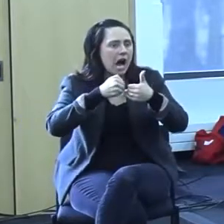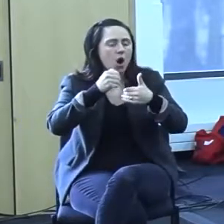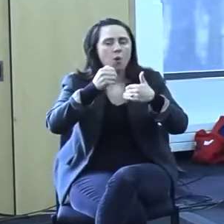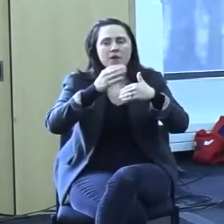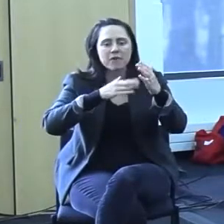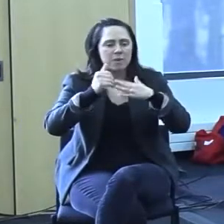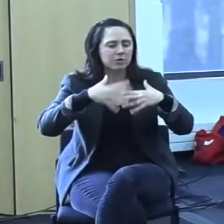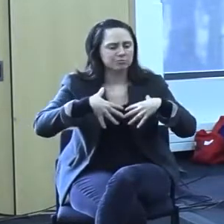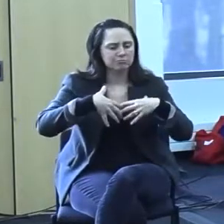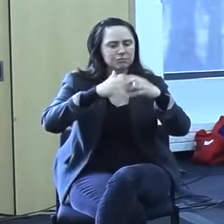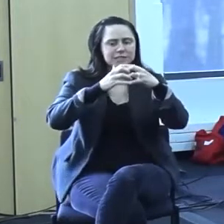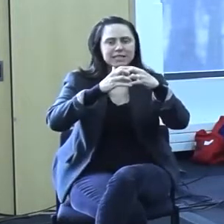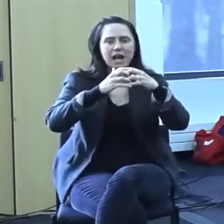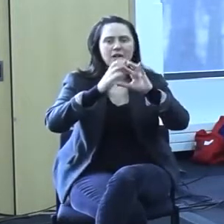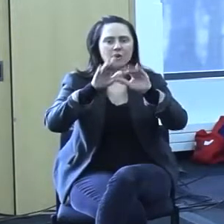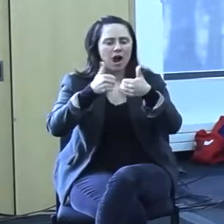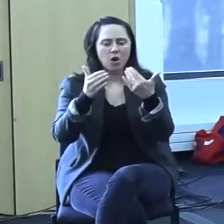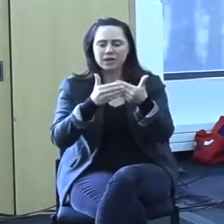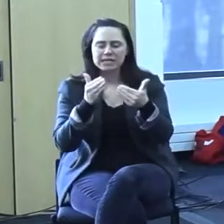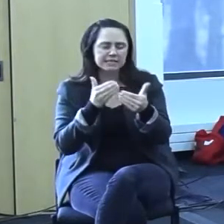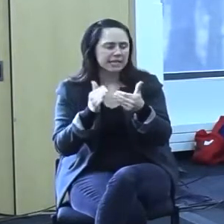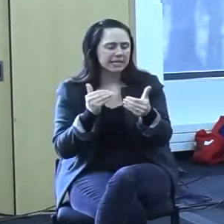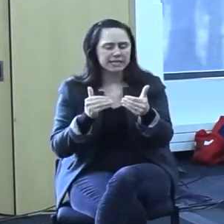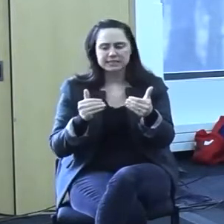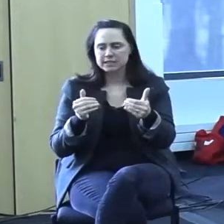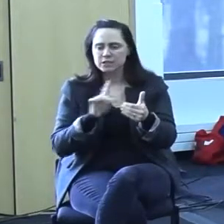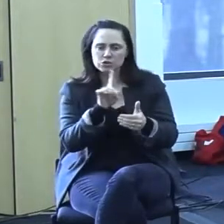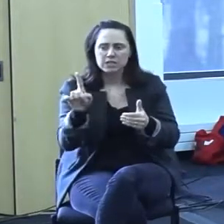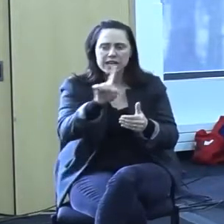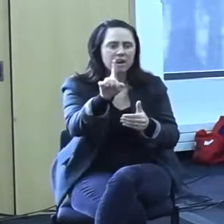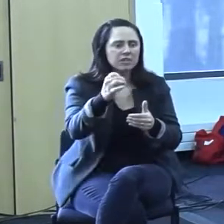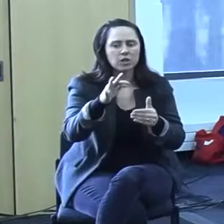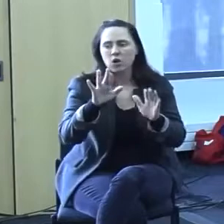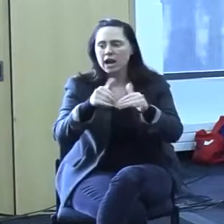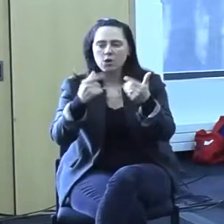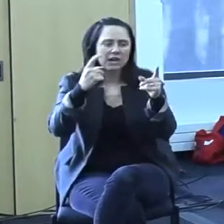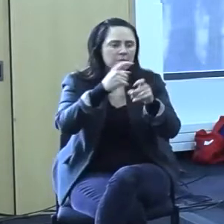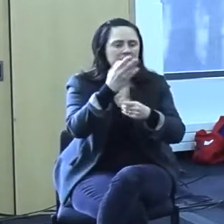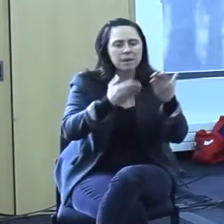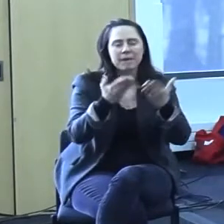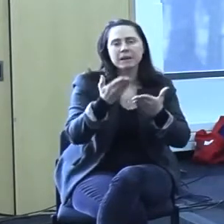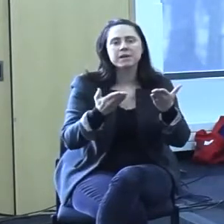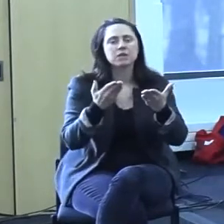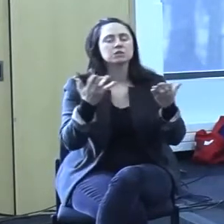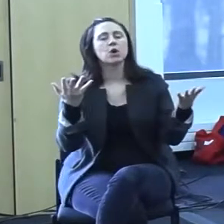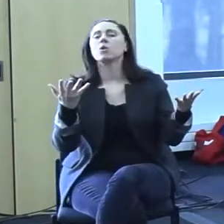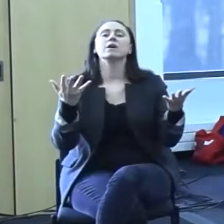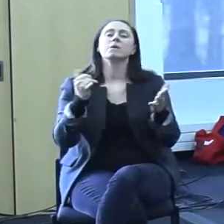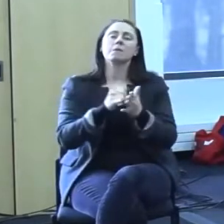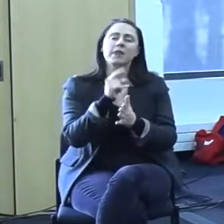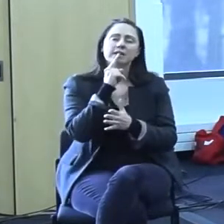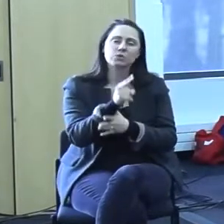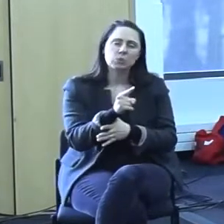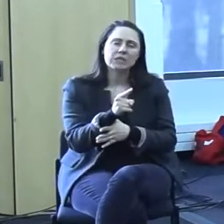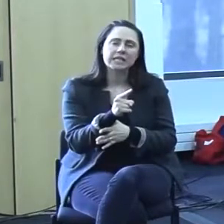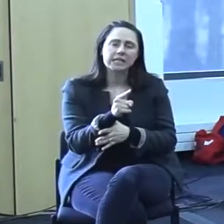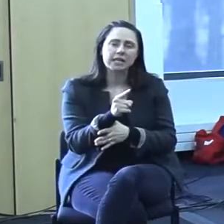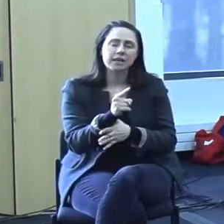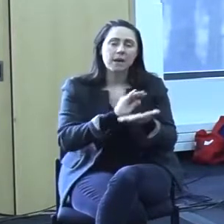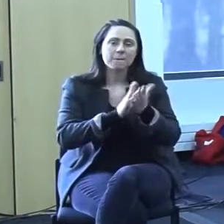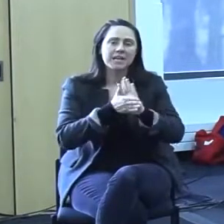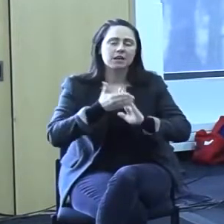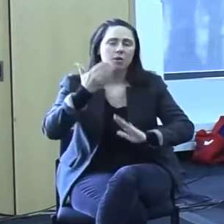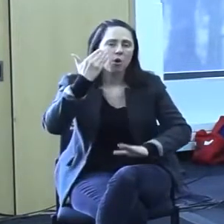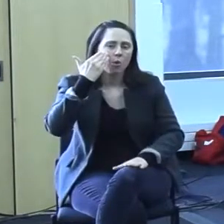building is put together, how easy it is to navigate or how complicated it is. So it's really being